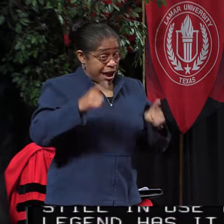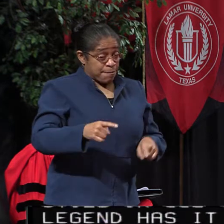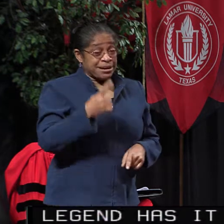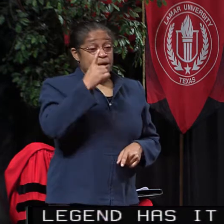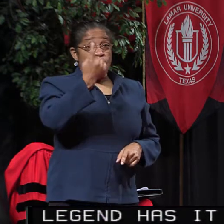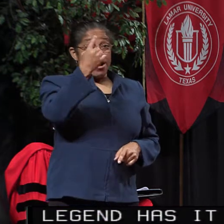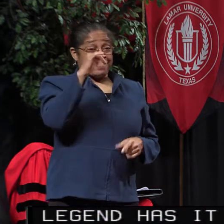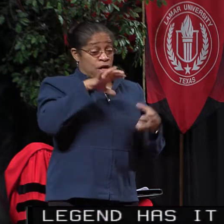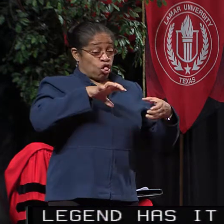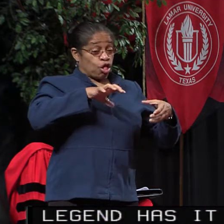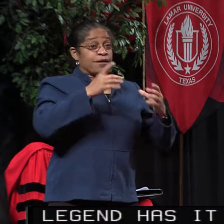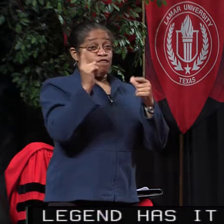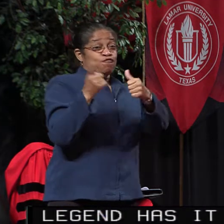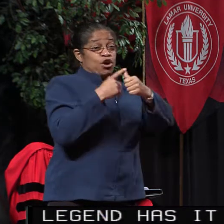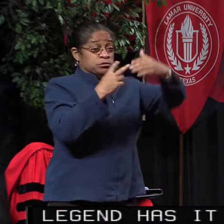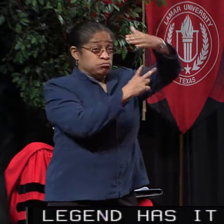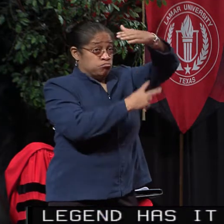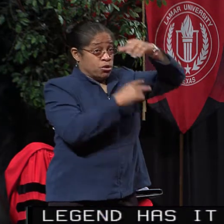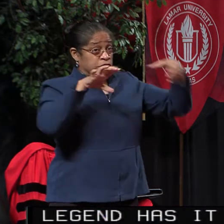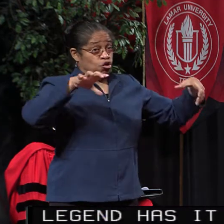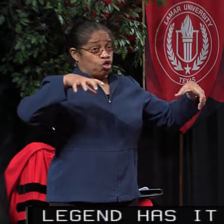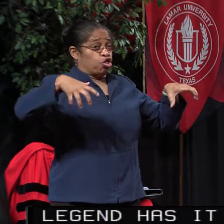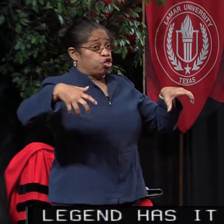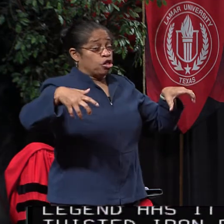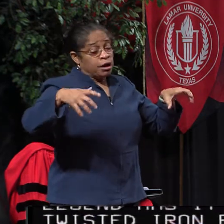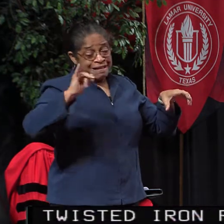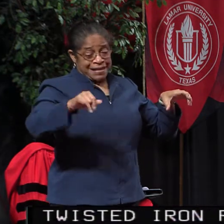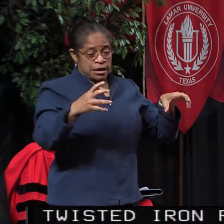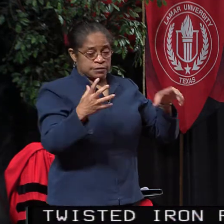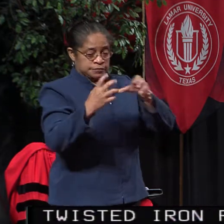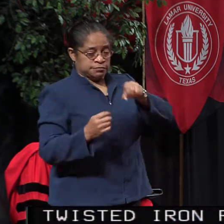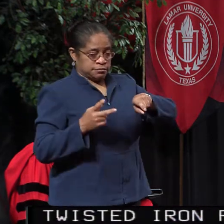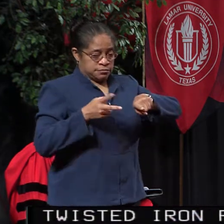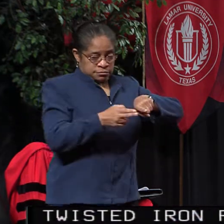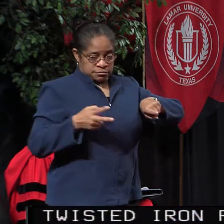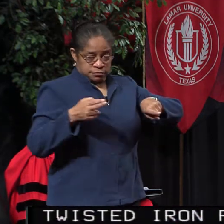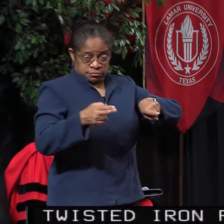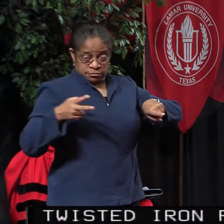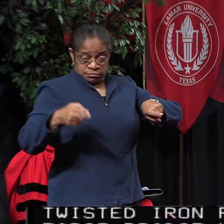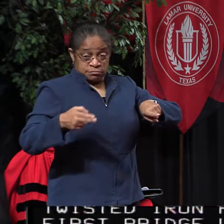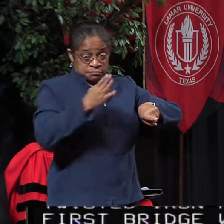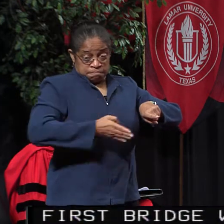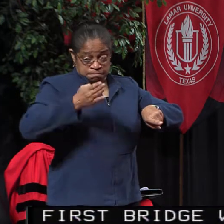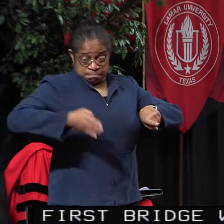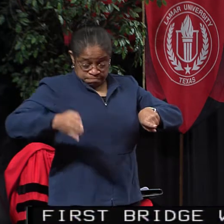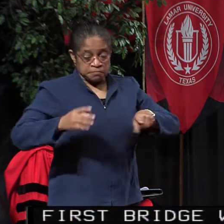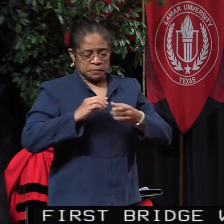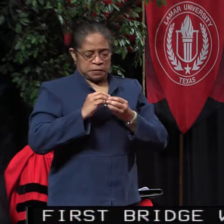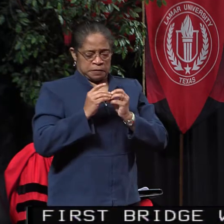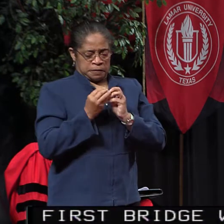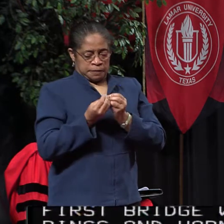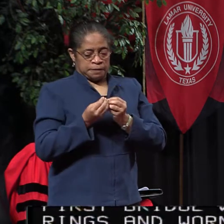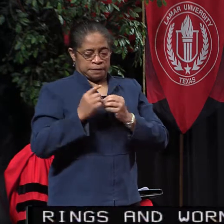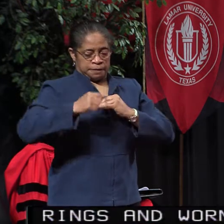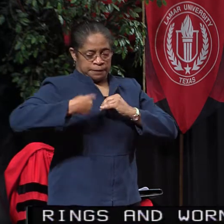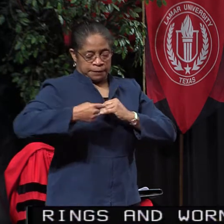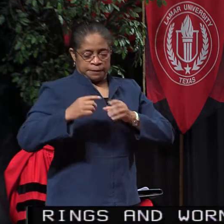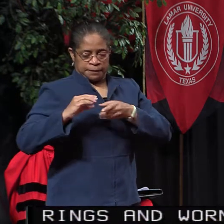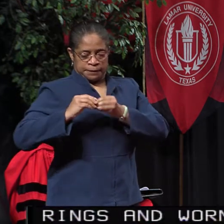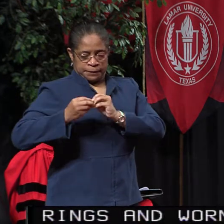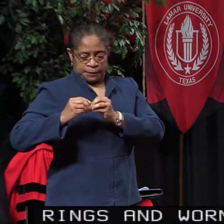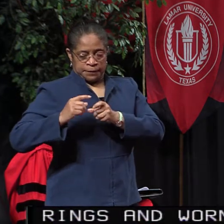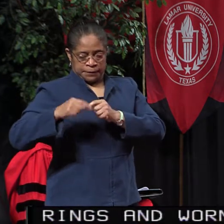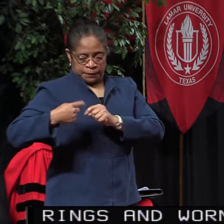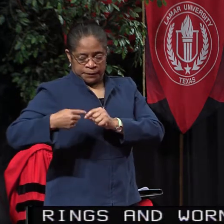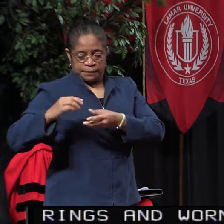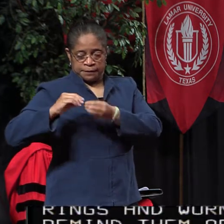iron pipes from the first bridge was sliced into rings and worn by engineers to remind them of their solemn responsibilities to the